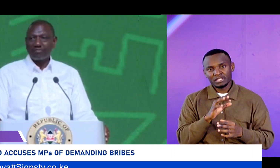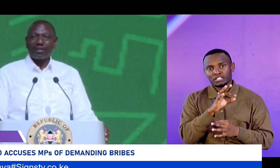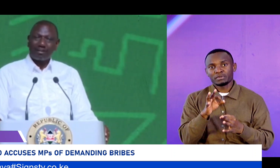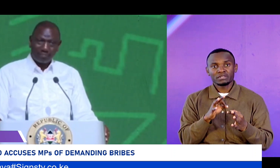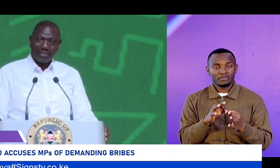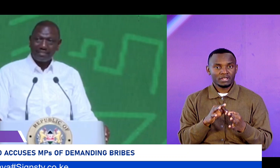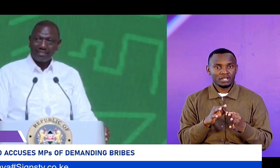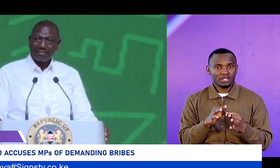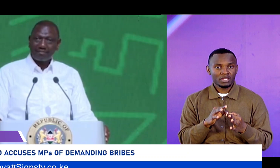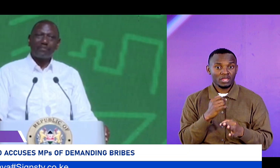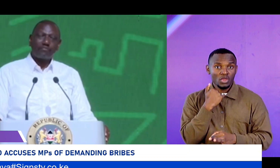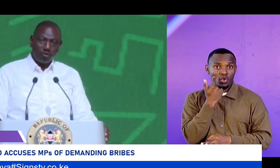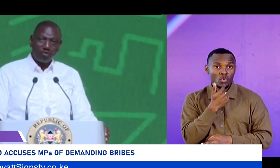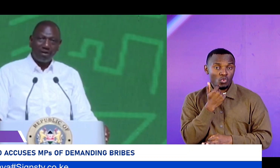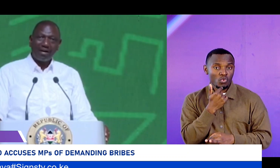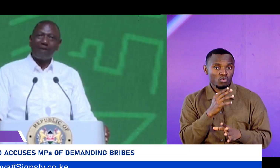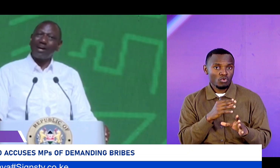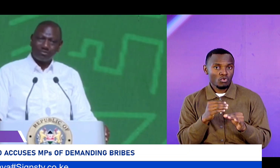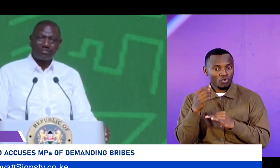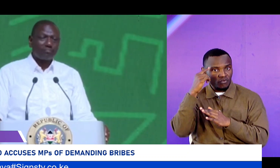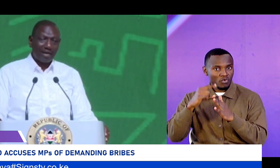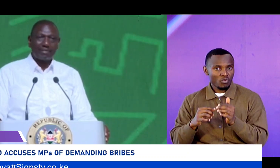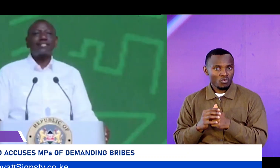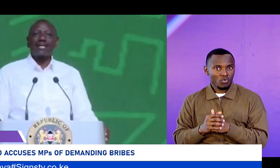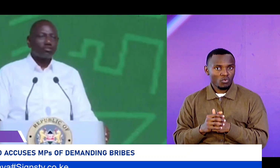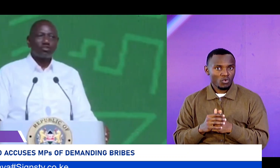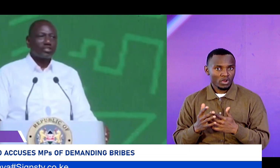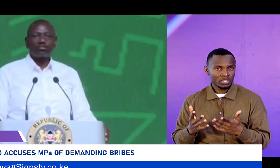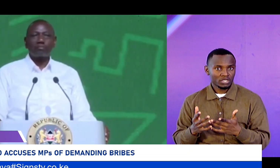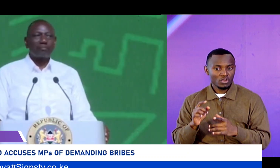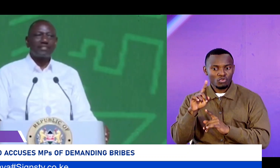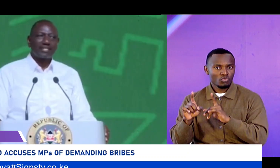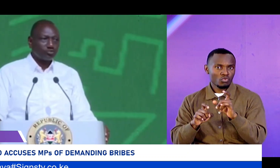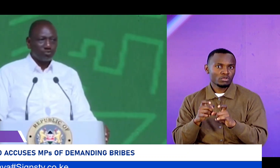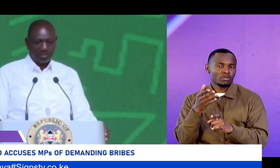for accountability before our houses of parliament. It cannot continue to be business as usual.